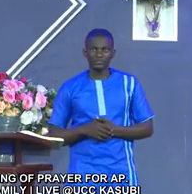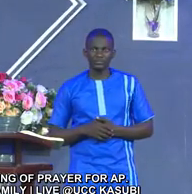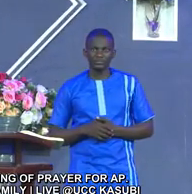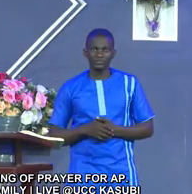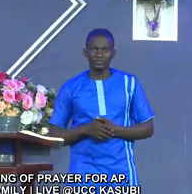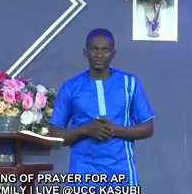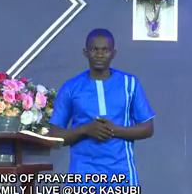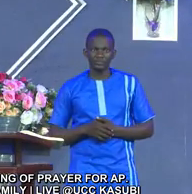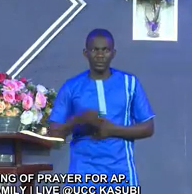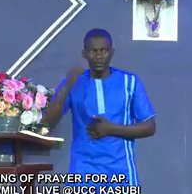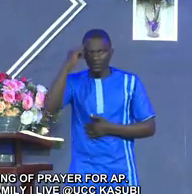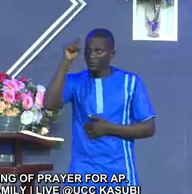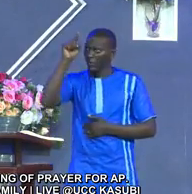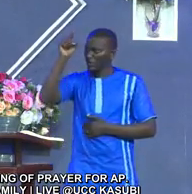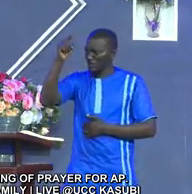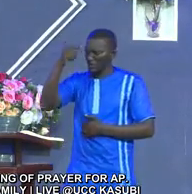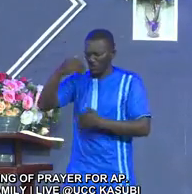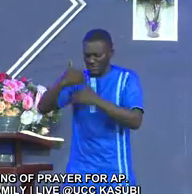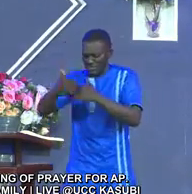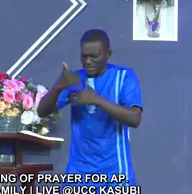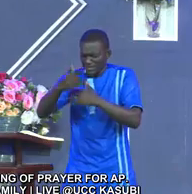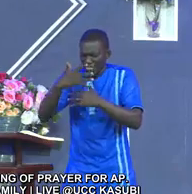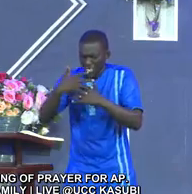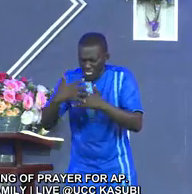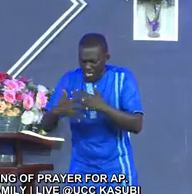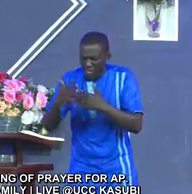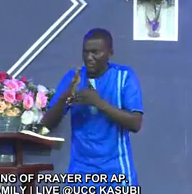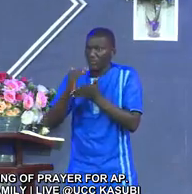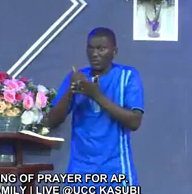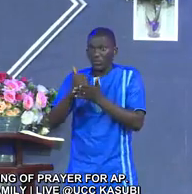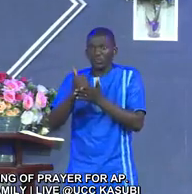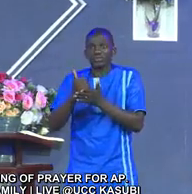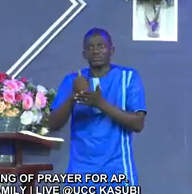For he was wounded for our transgressions.